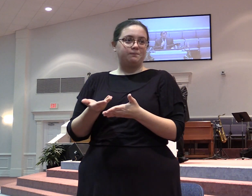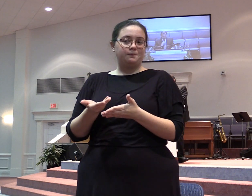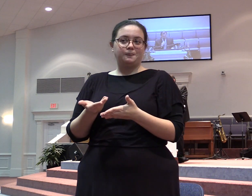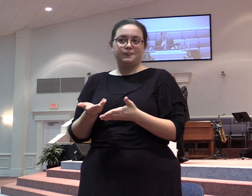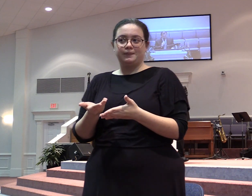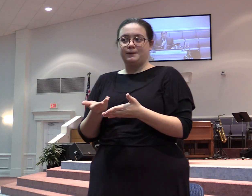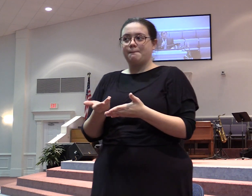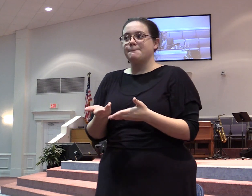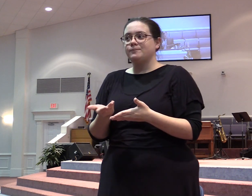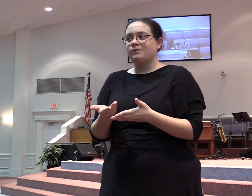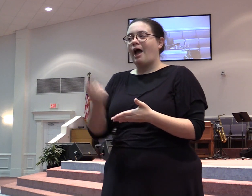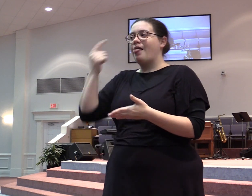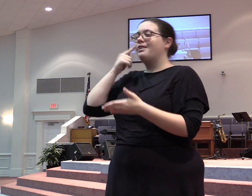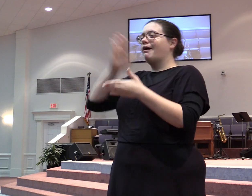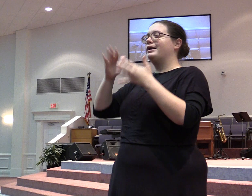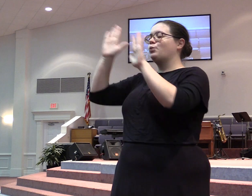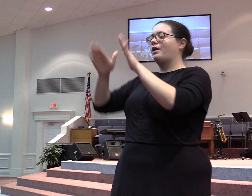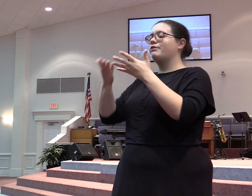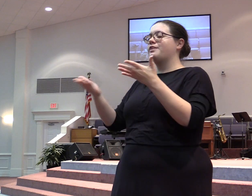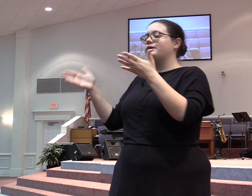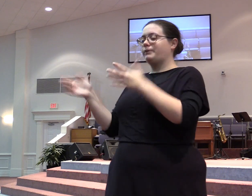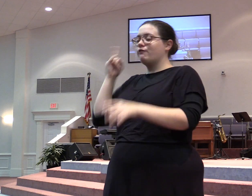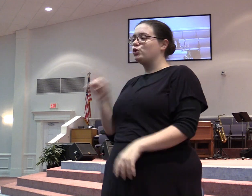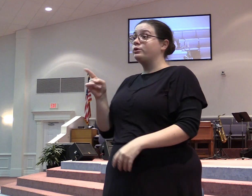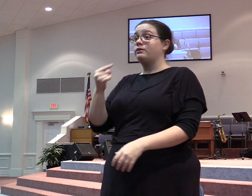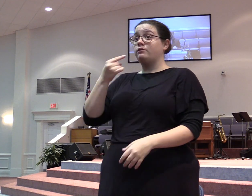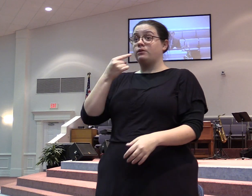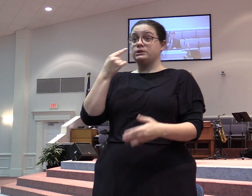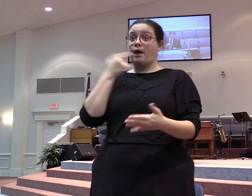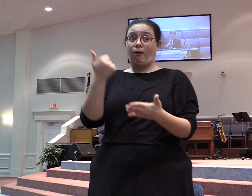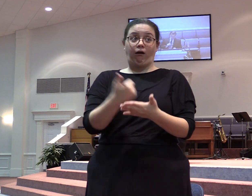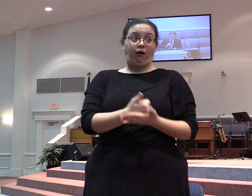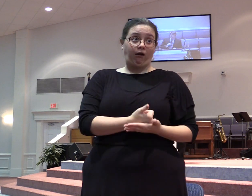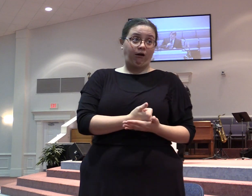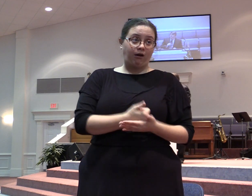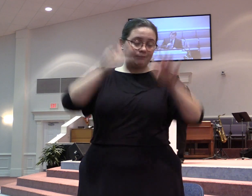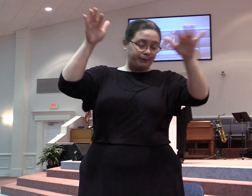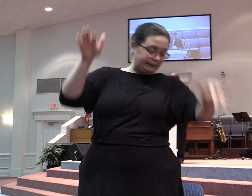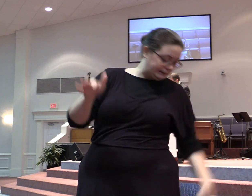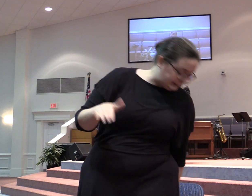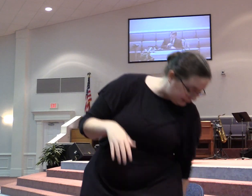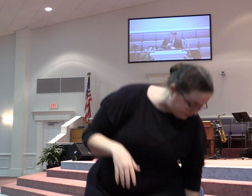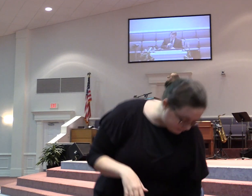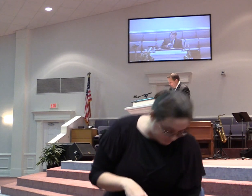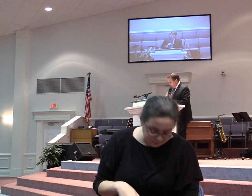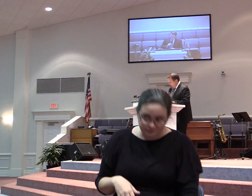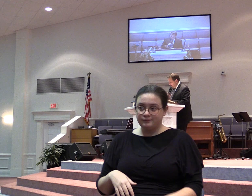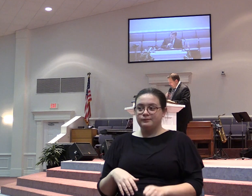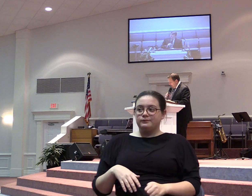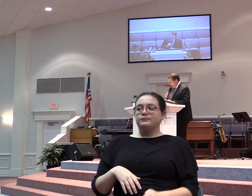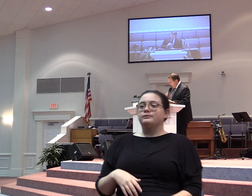And I believe God's got great things in store. If you're going to help me preach, shout amen. Amen. You may be seated.